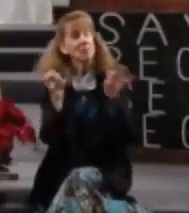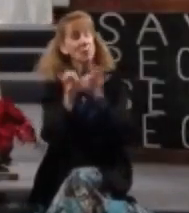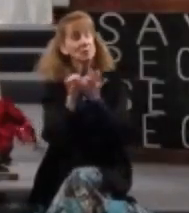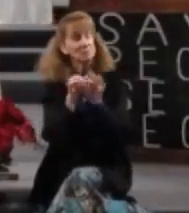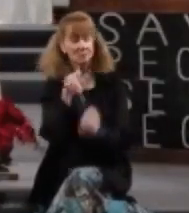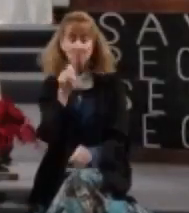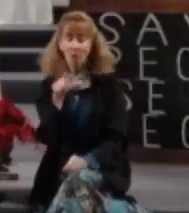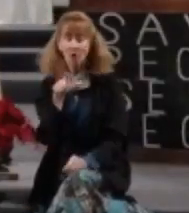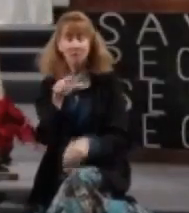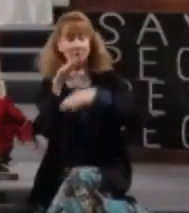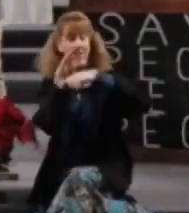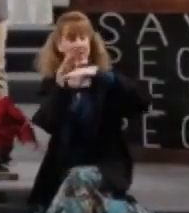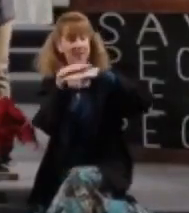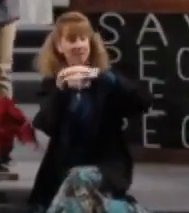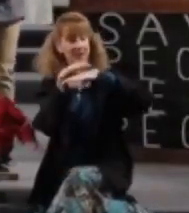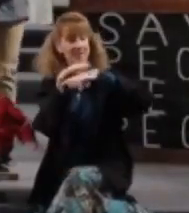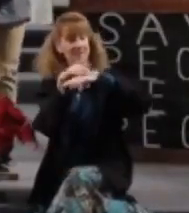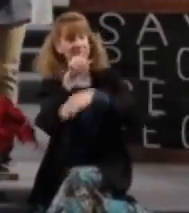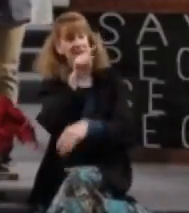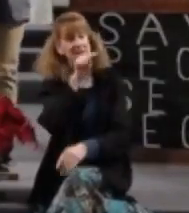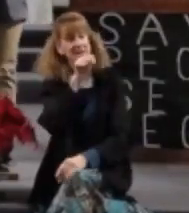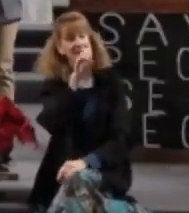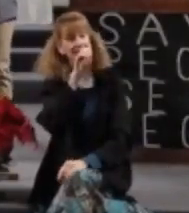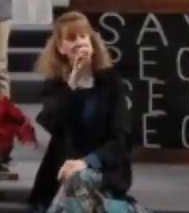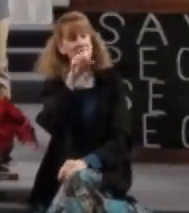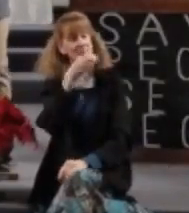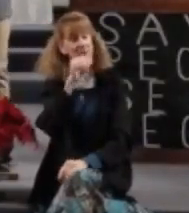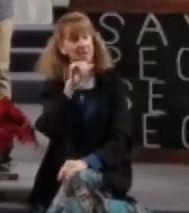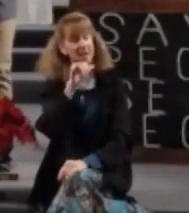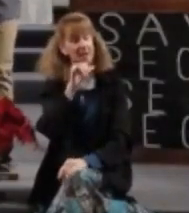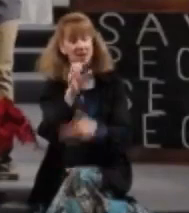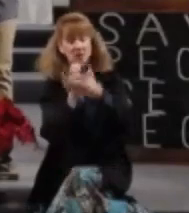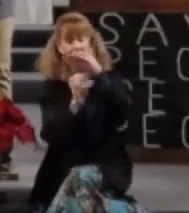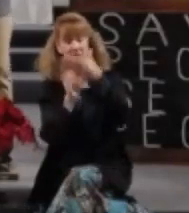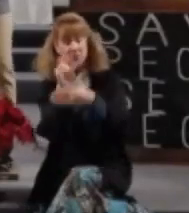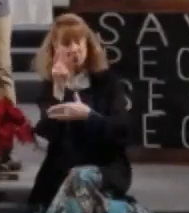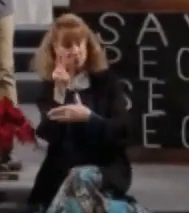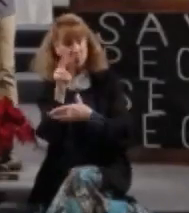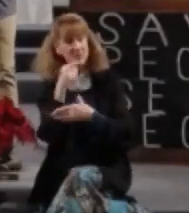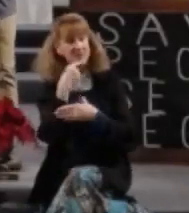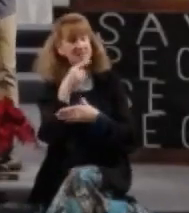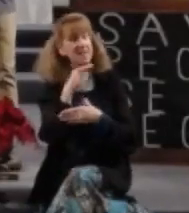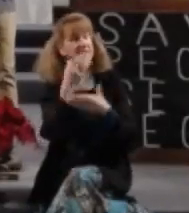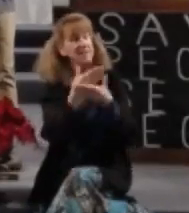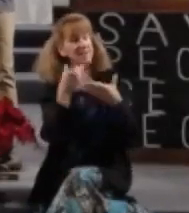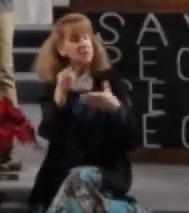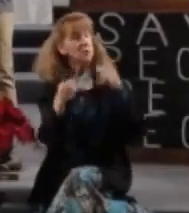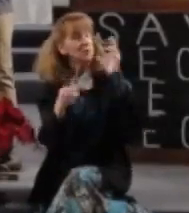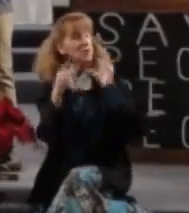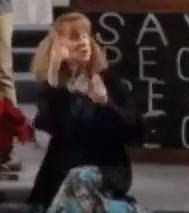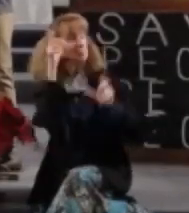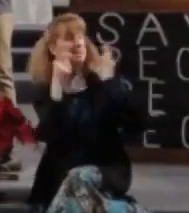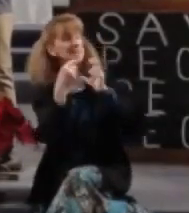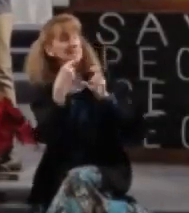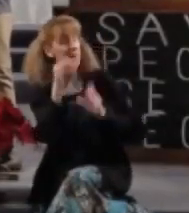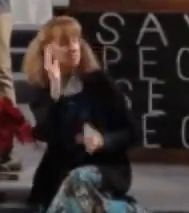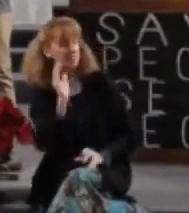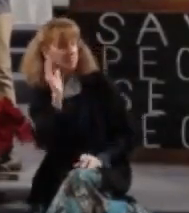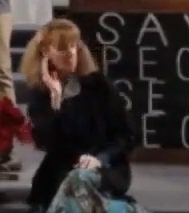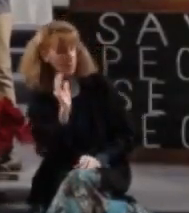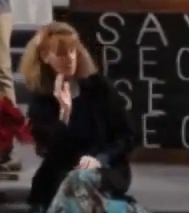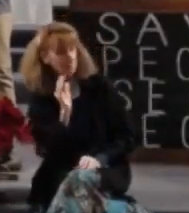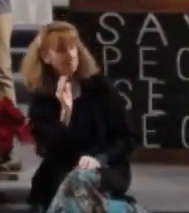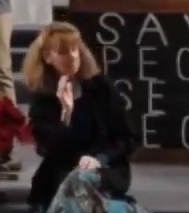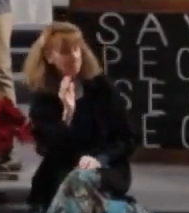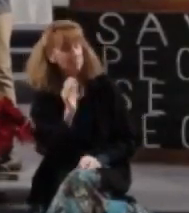Paul advises Timothy. In 2 Timothy 2:2, he says, "And the things that you have heard me say in the presence of many